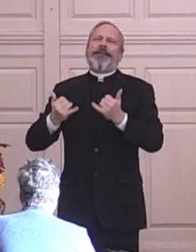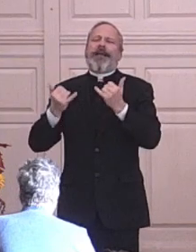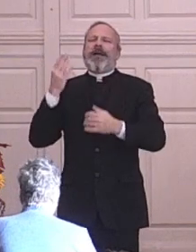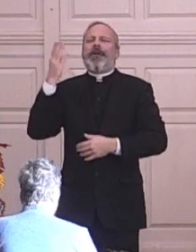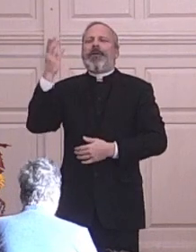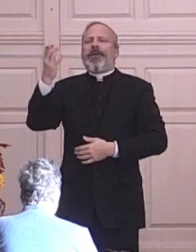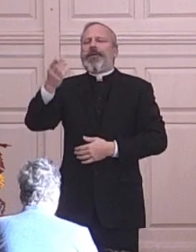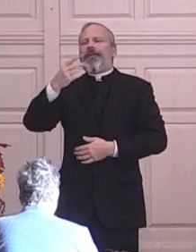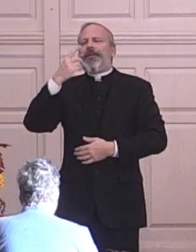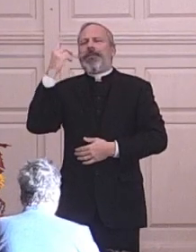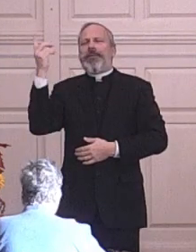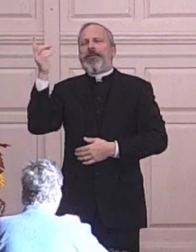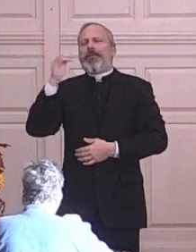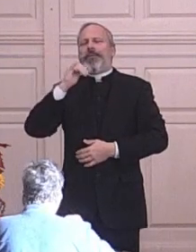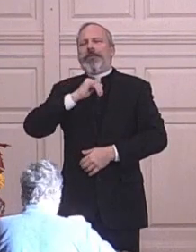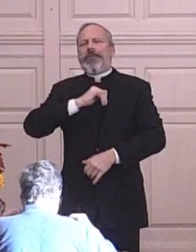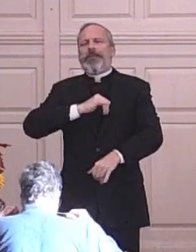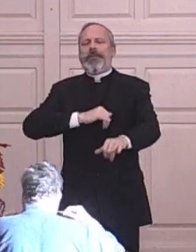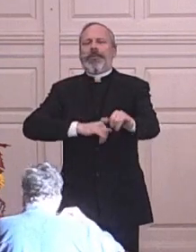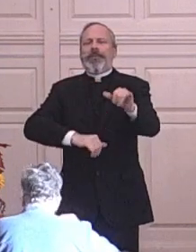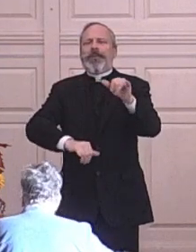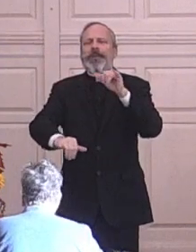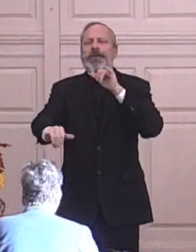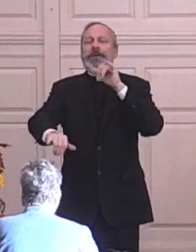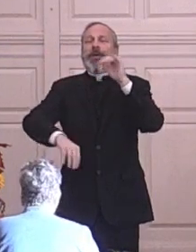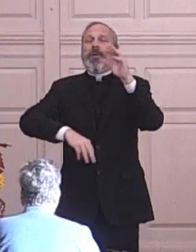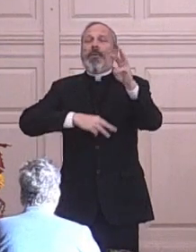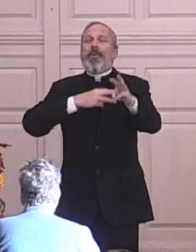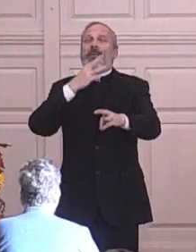is now, and ever shall be,